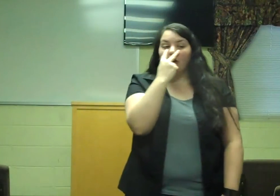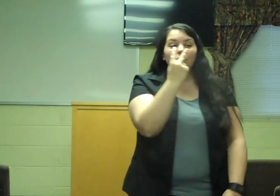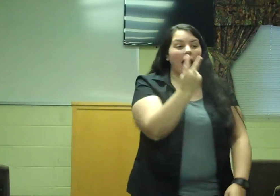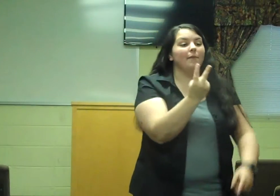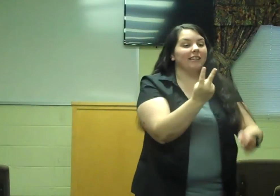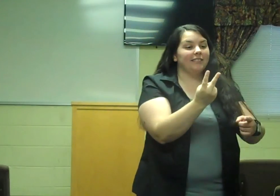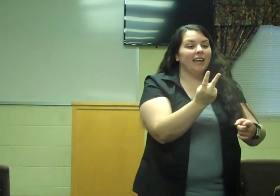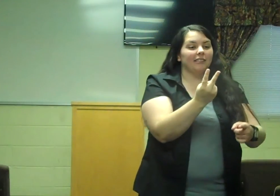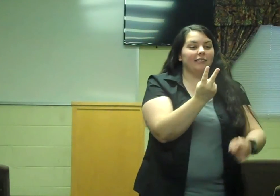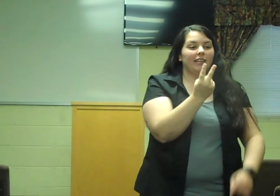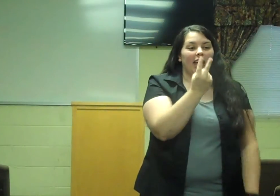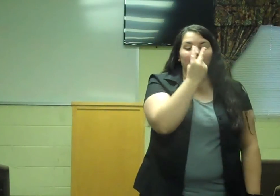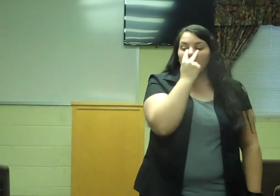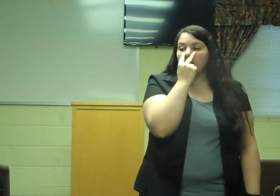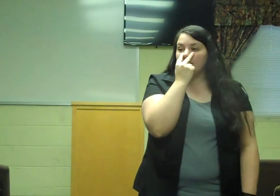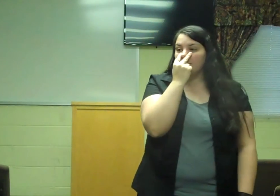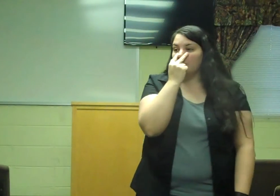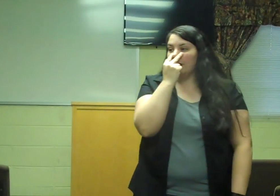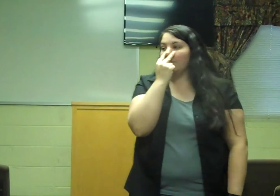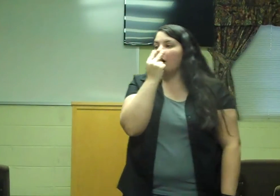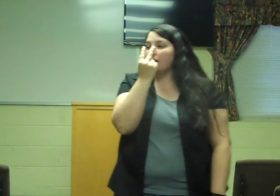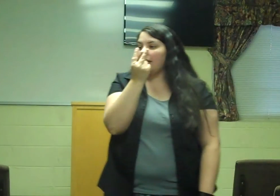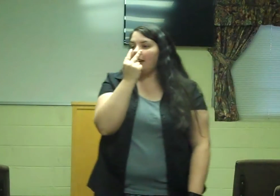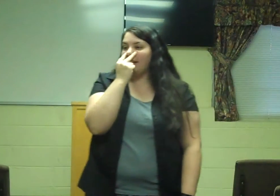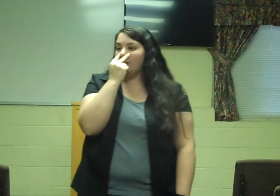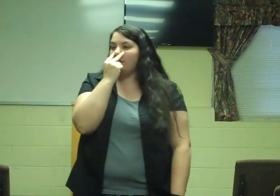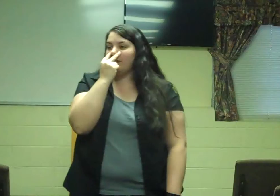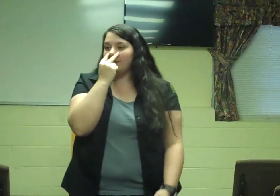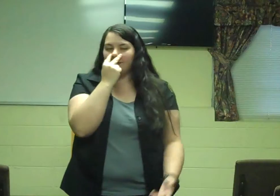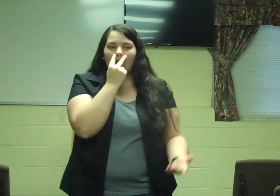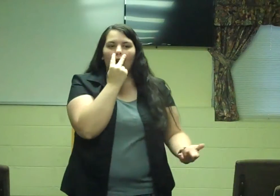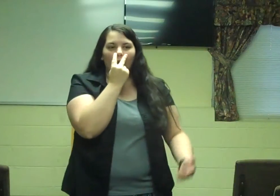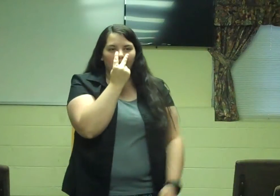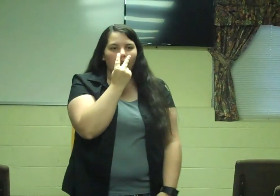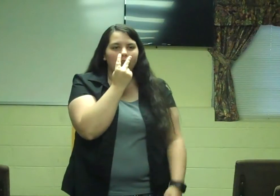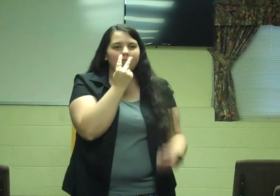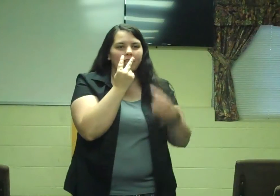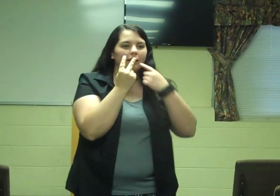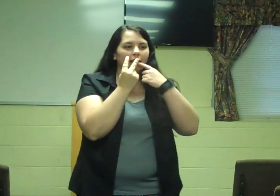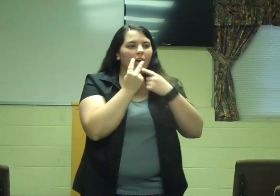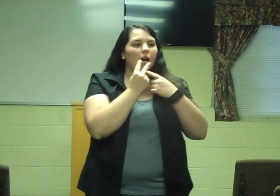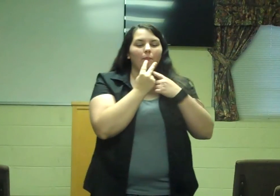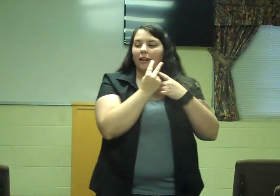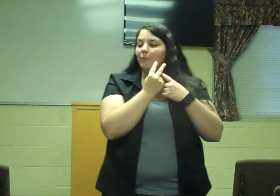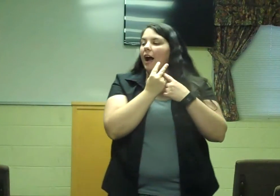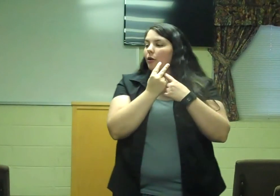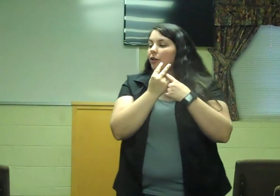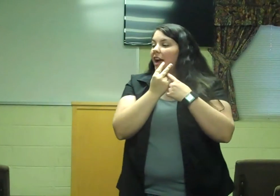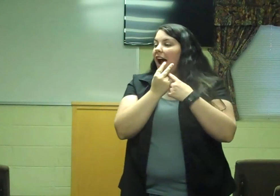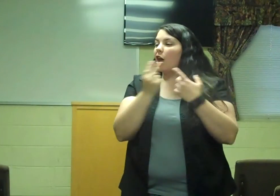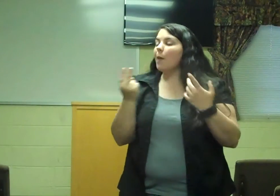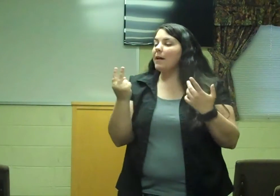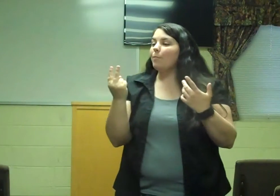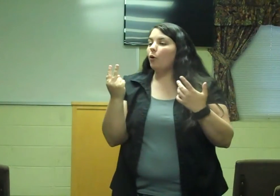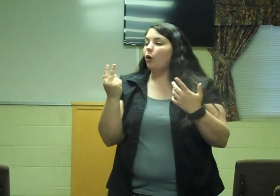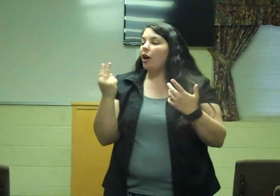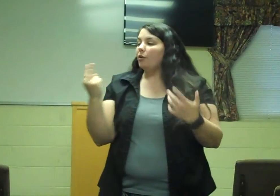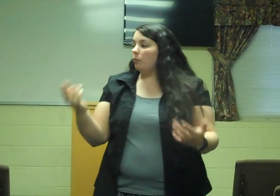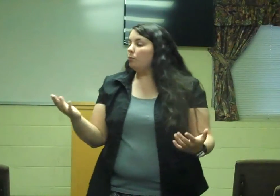although that makes sense, if you notice, when I'm talking, and I do this, what can you not see? My mouth. And a lot of people,